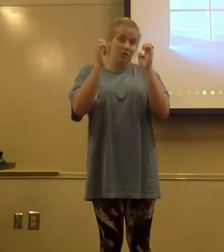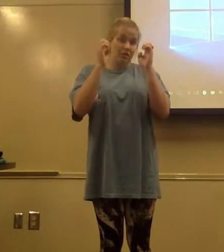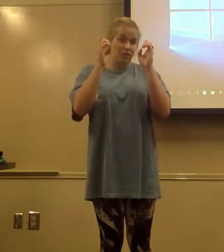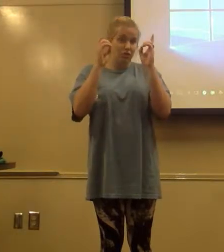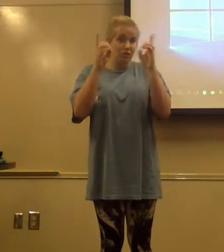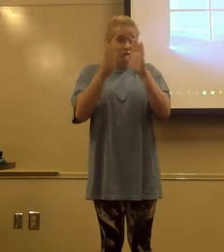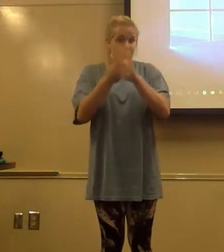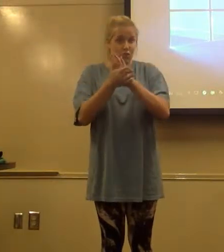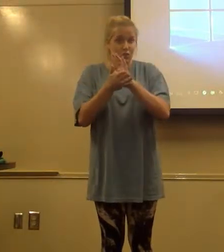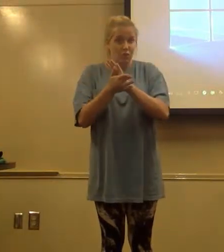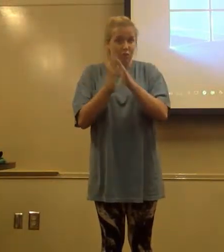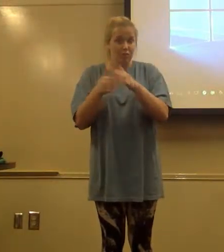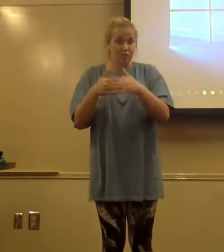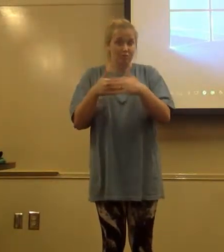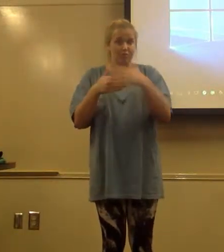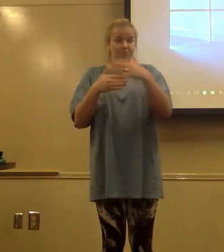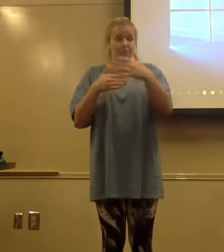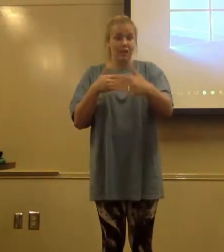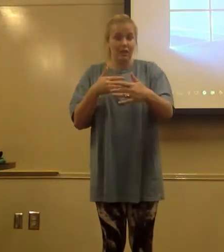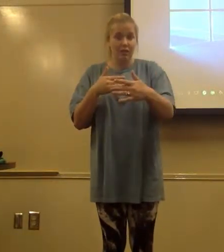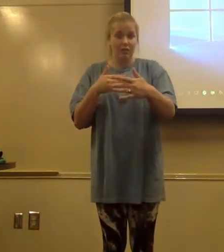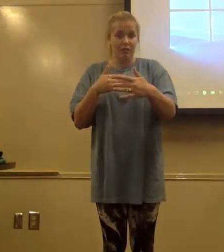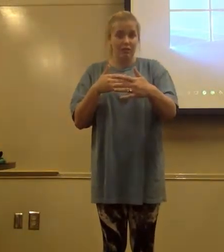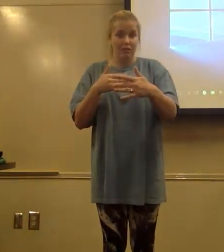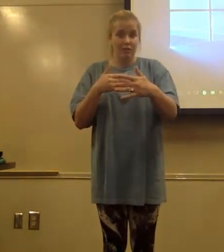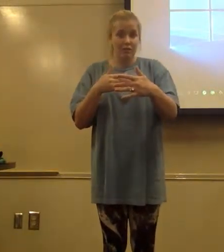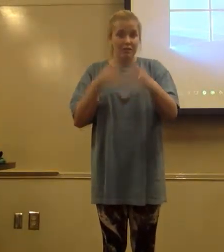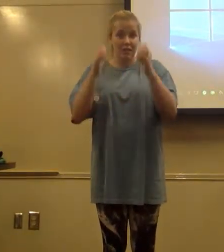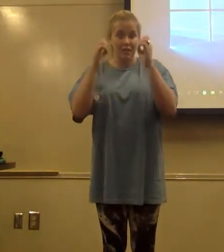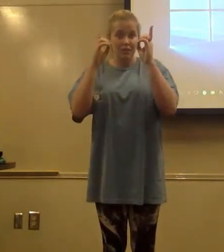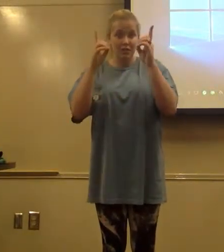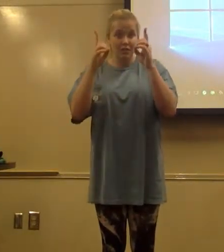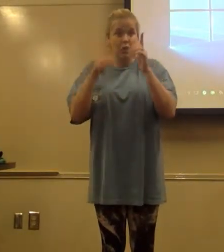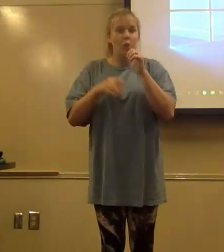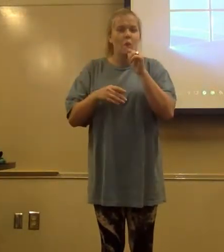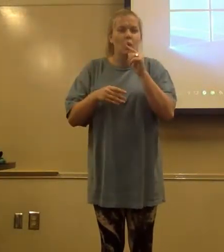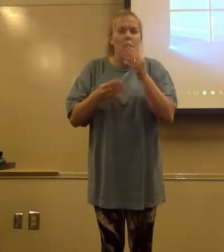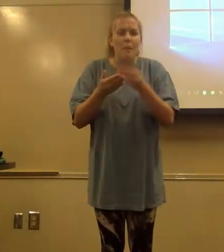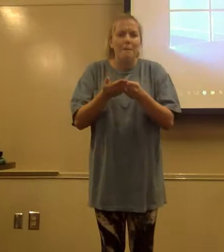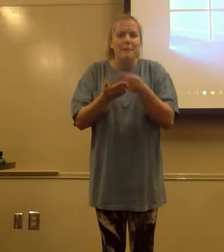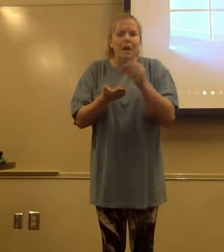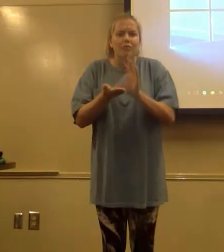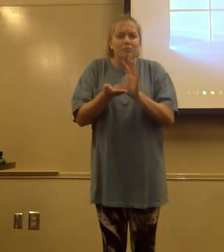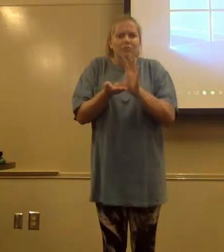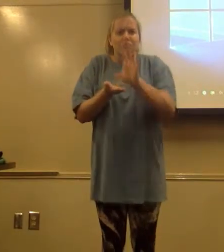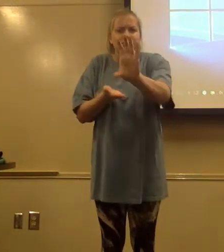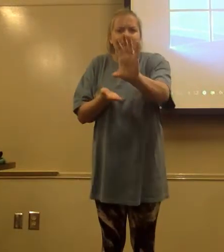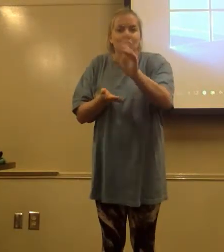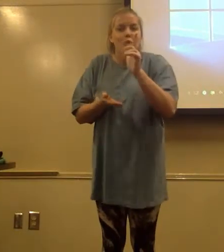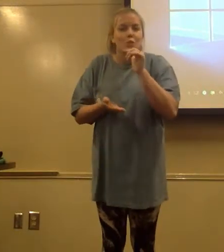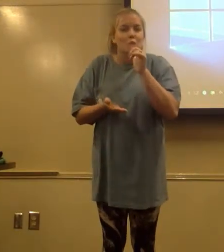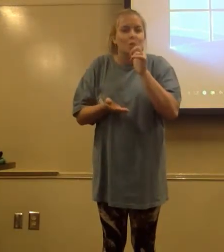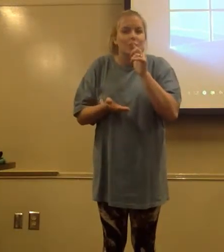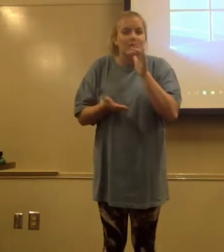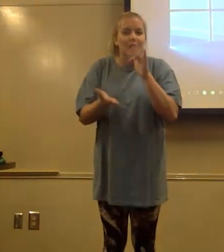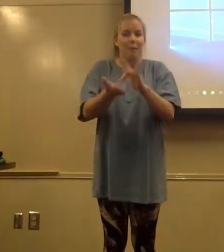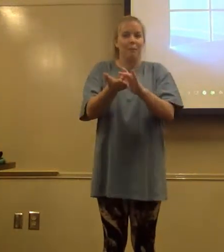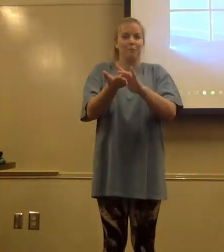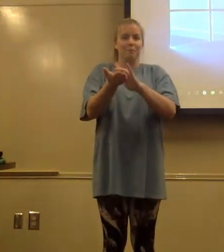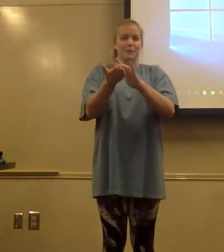and postgraduate medical education, is paid for by the drug industry. I mean, the number one reason people go to their doctor in North America is what are